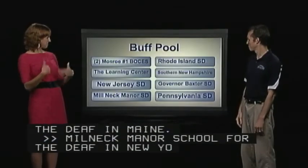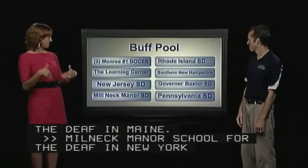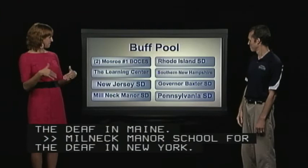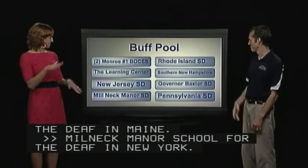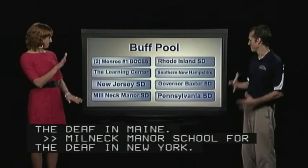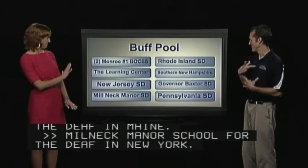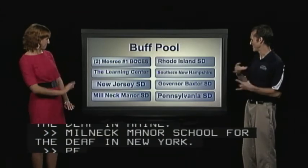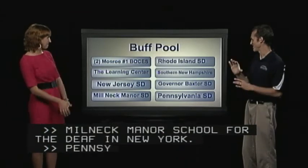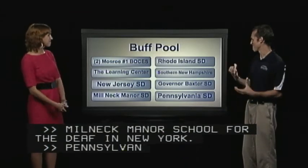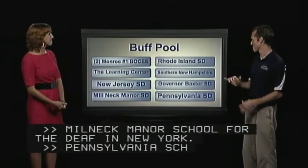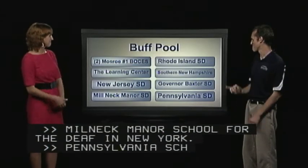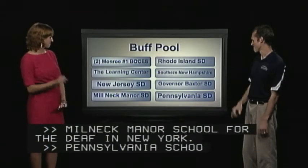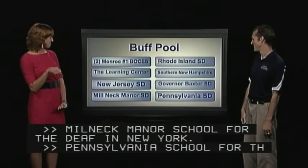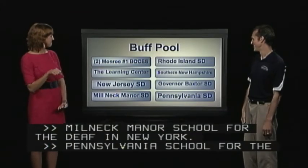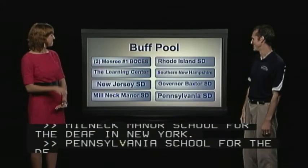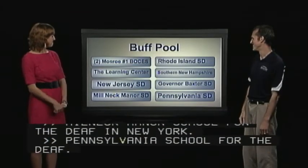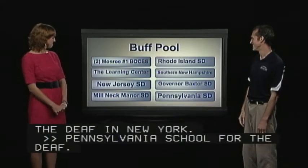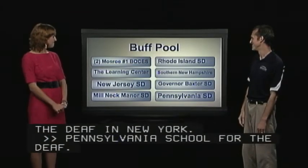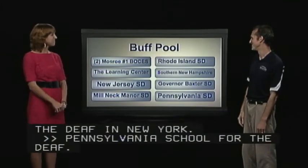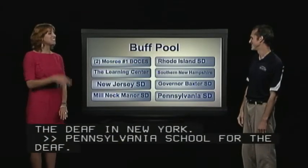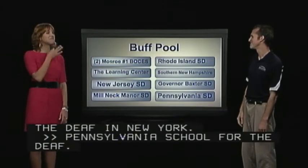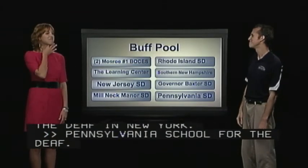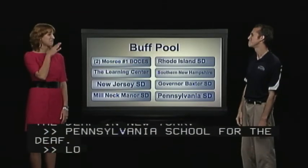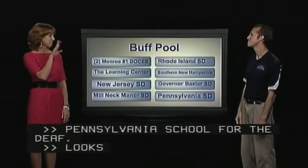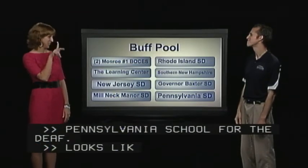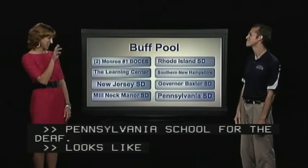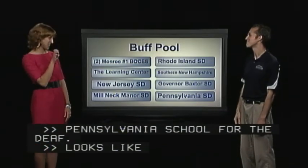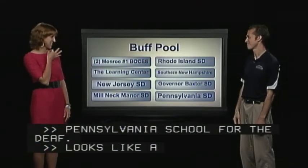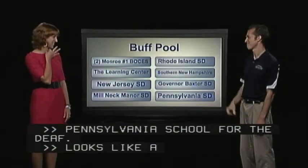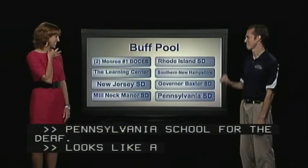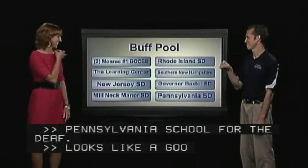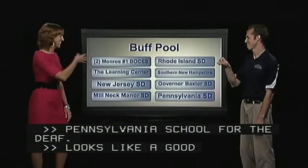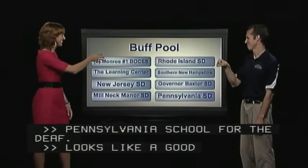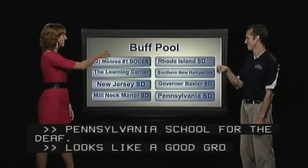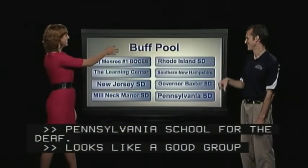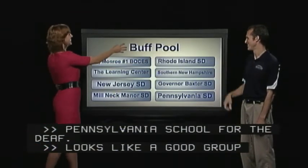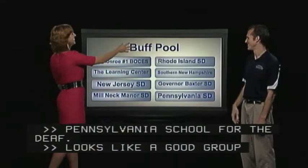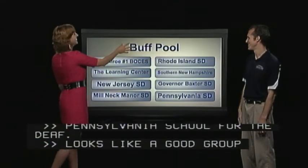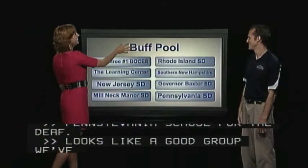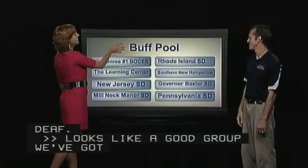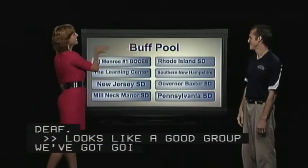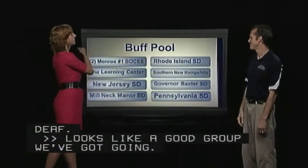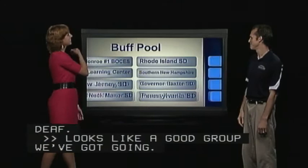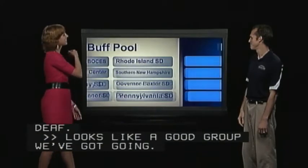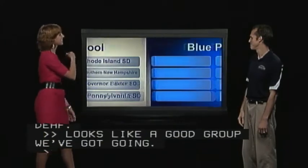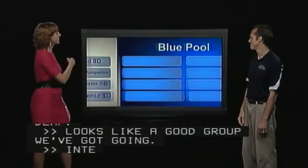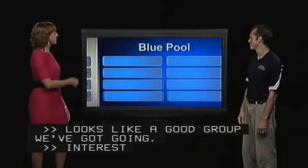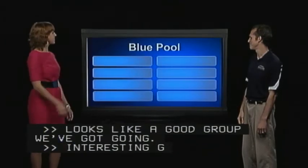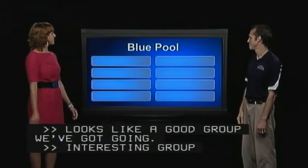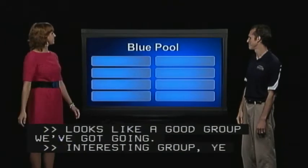Looks like a good group we've got going. Interesting group, yep. You want to see the blue pool now? Yes, I do.